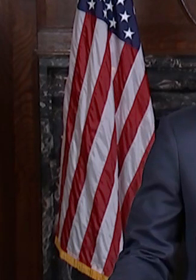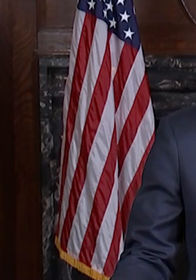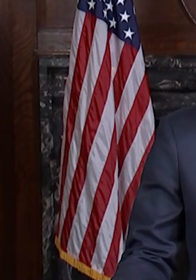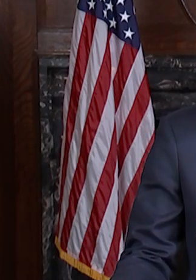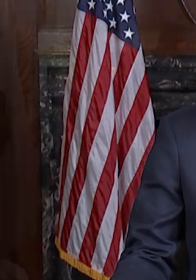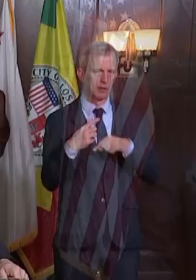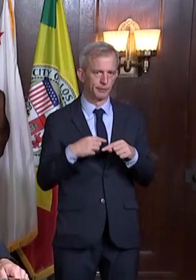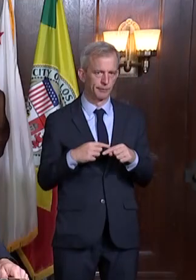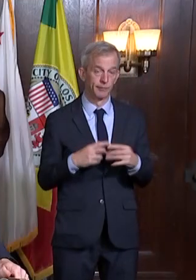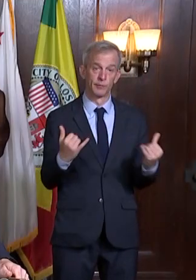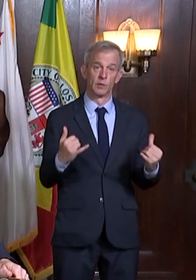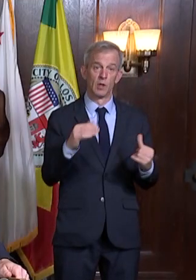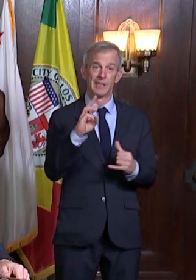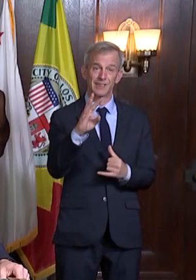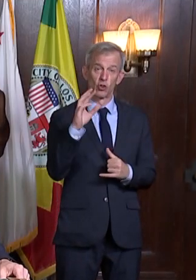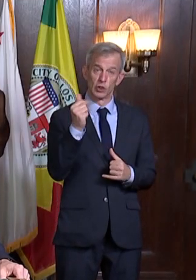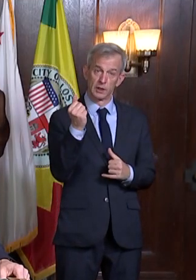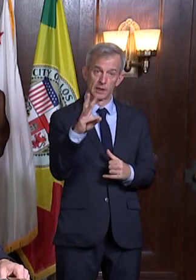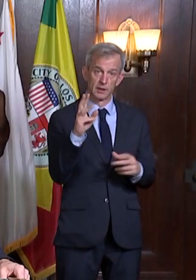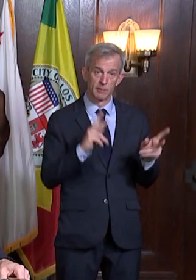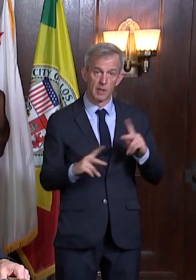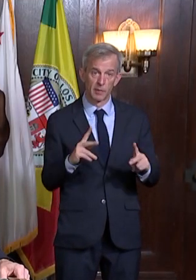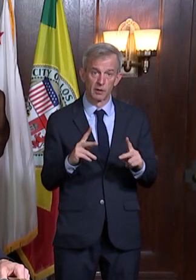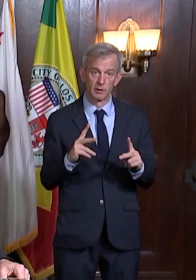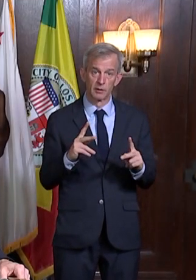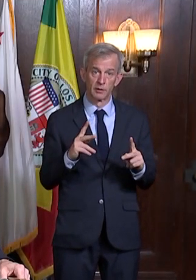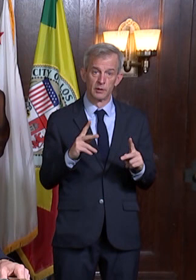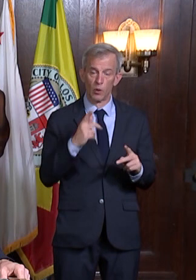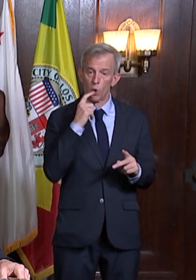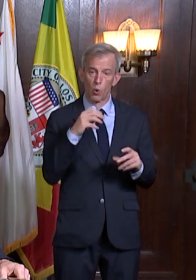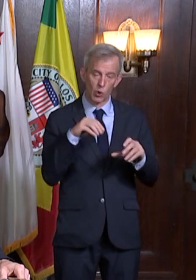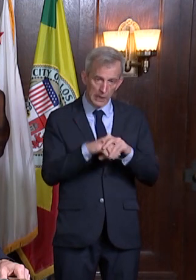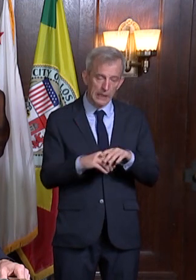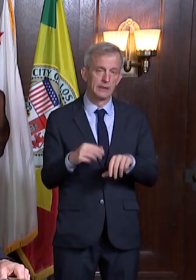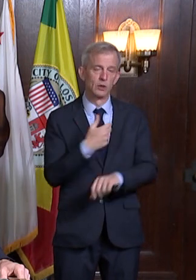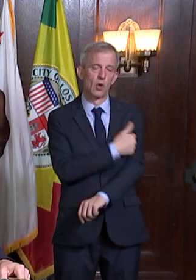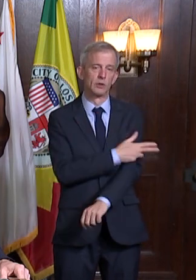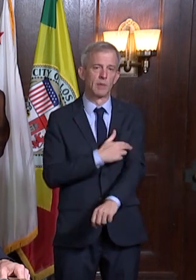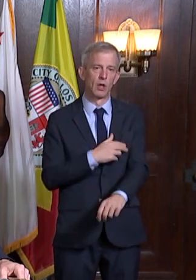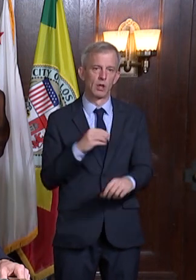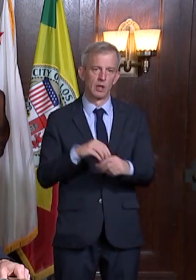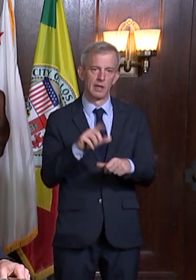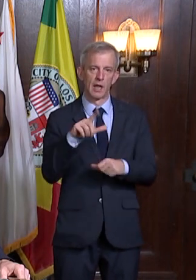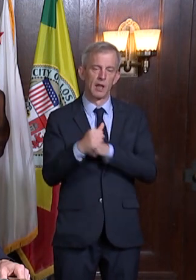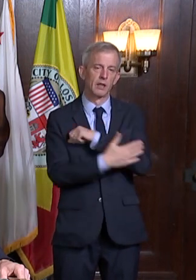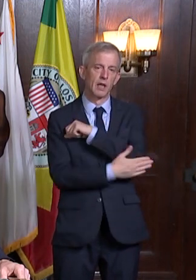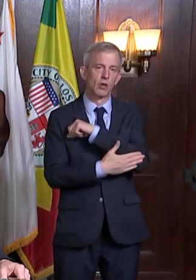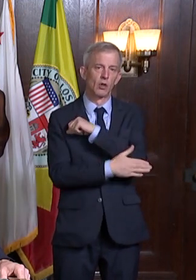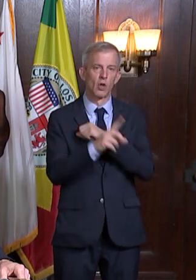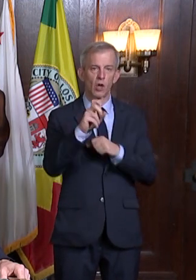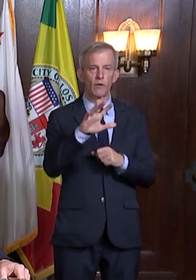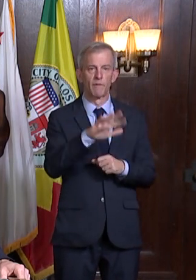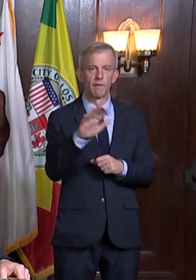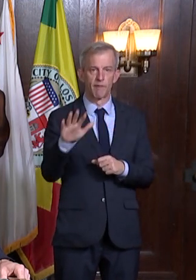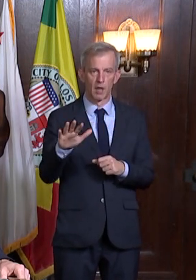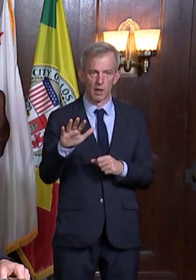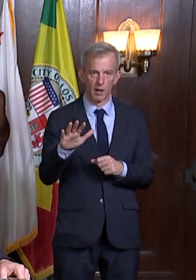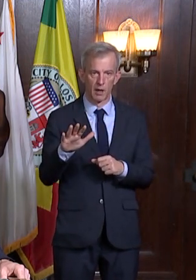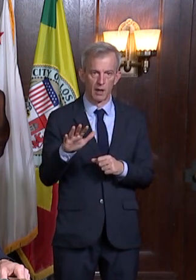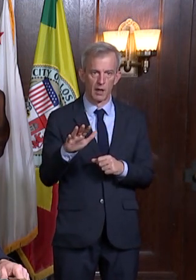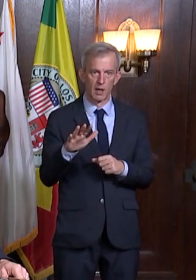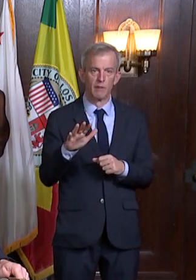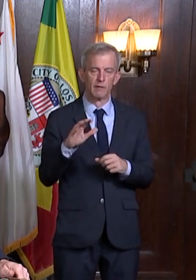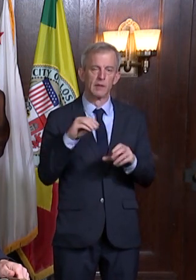currently 616 people, beloved Angelenos, who are hospitalized across LA County, and 155 of them hanging on